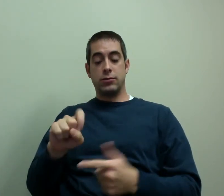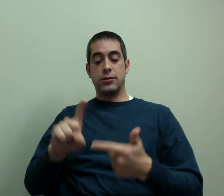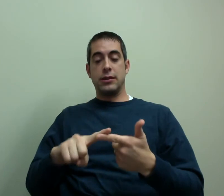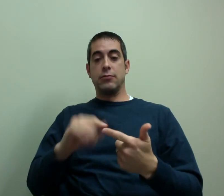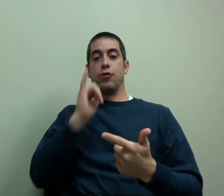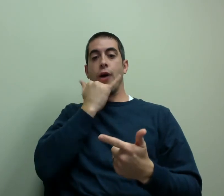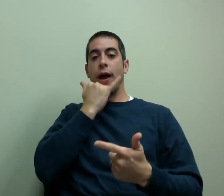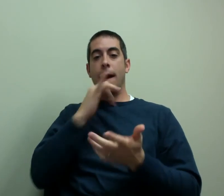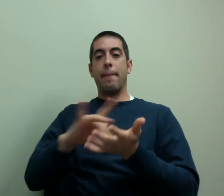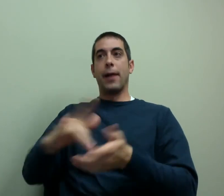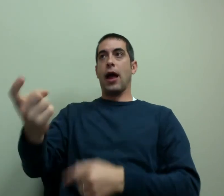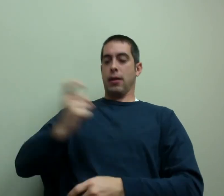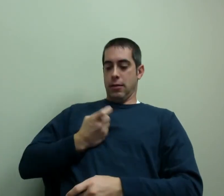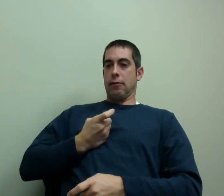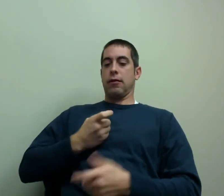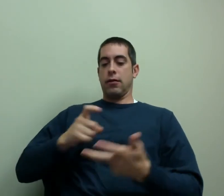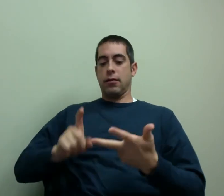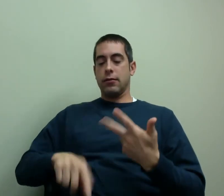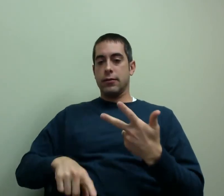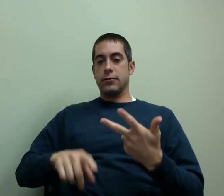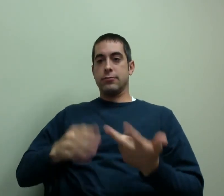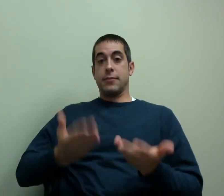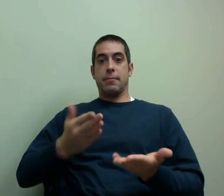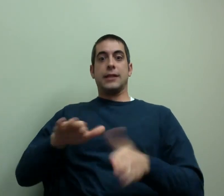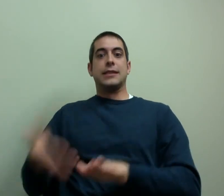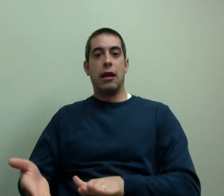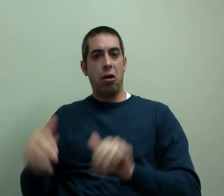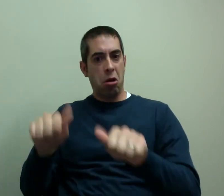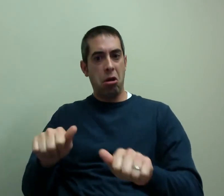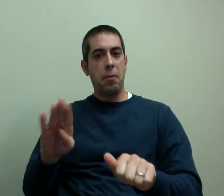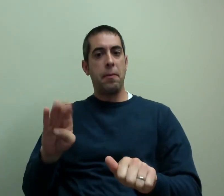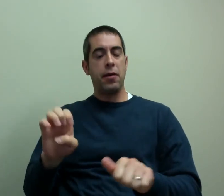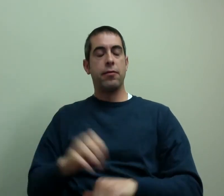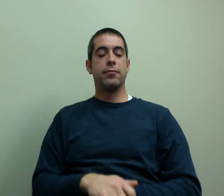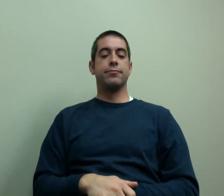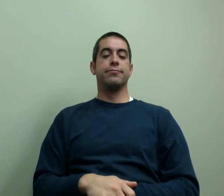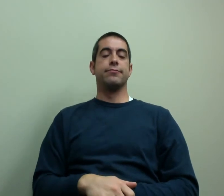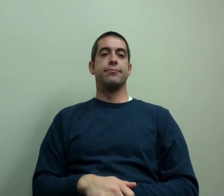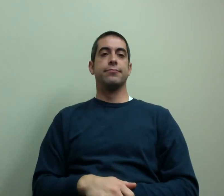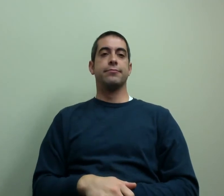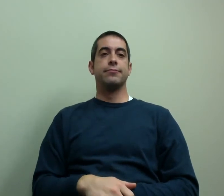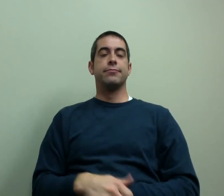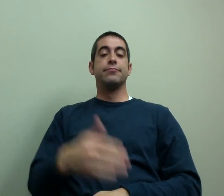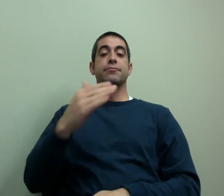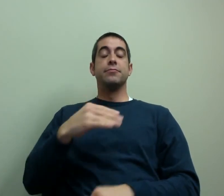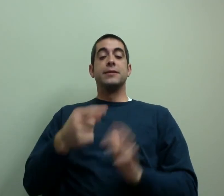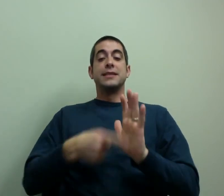When they phone businesses such as banks, They can't do confidential business because the